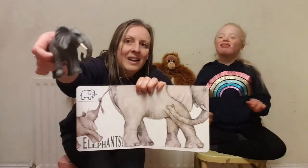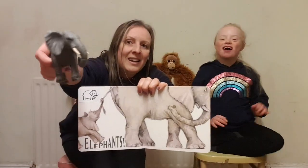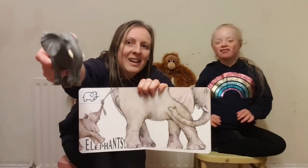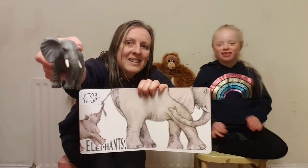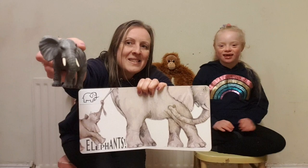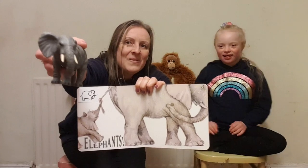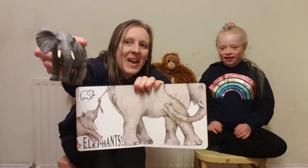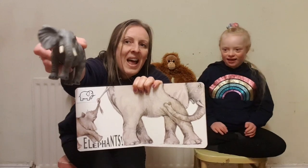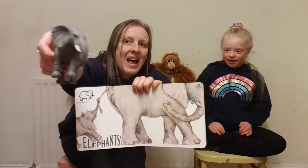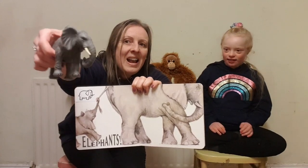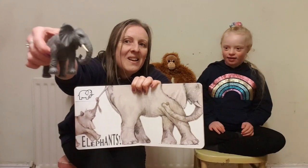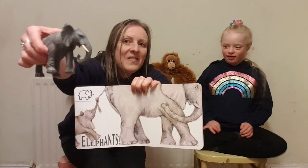Elephants. Some